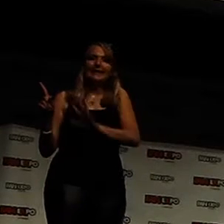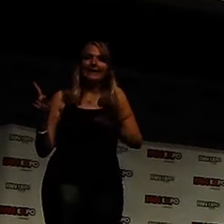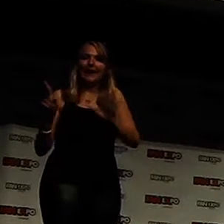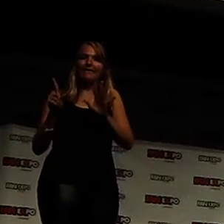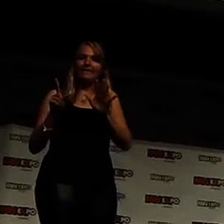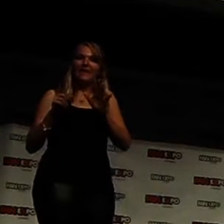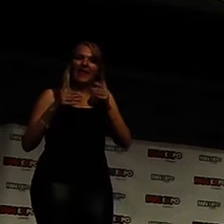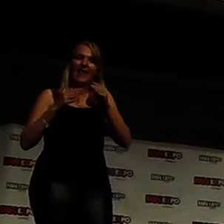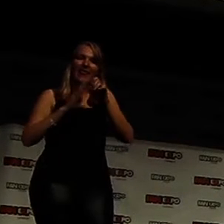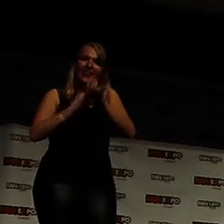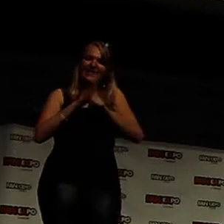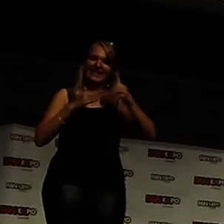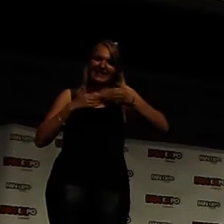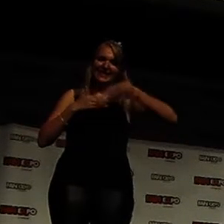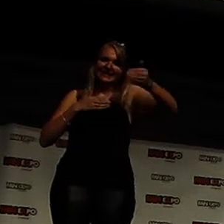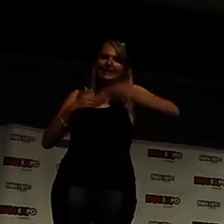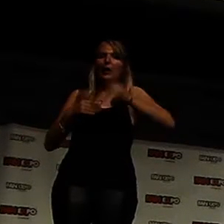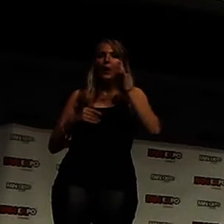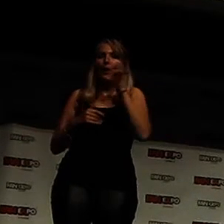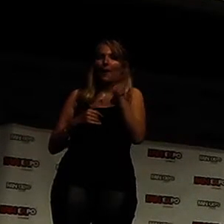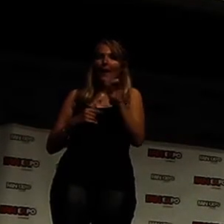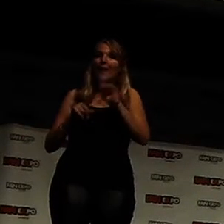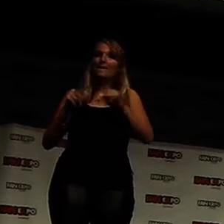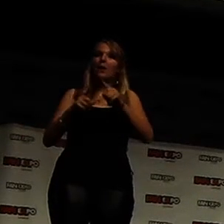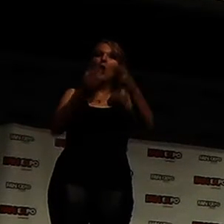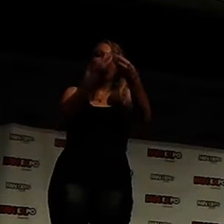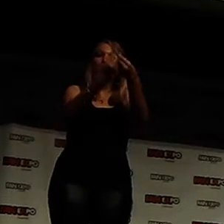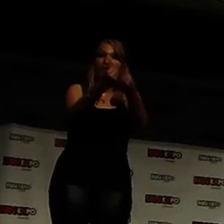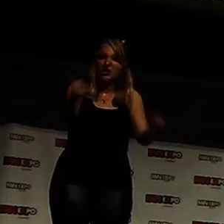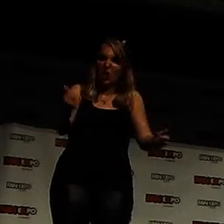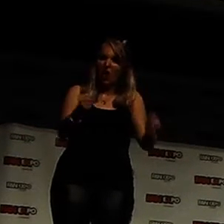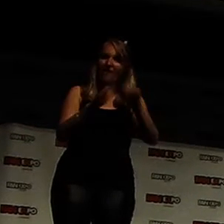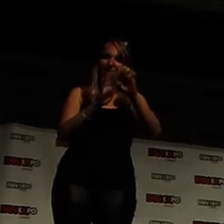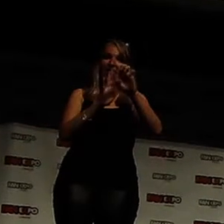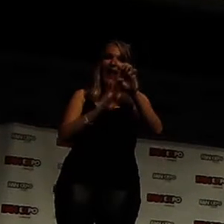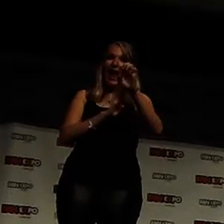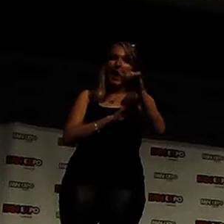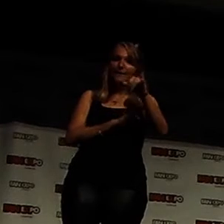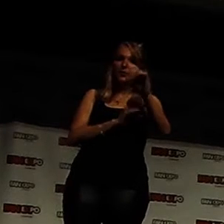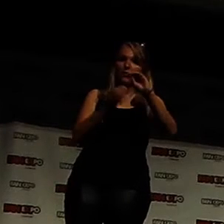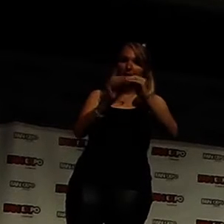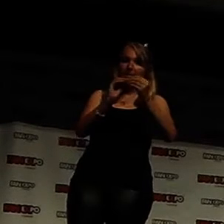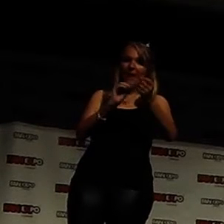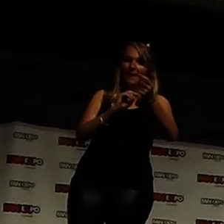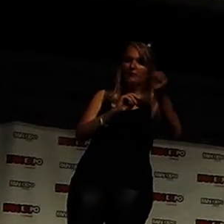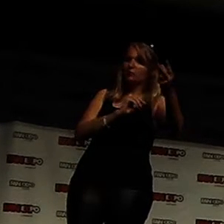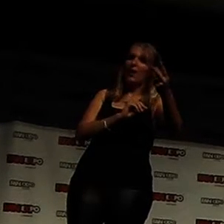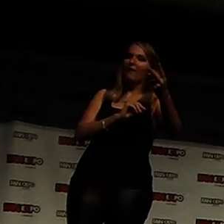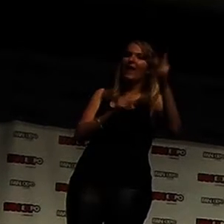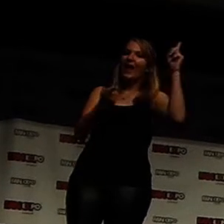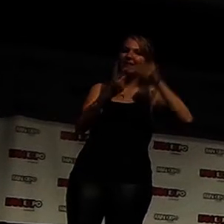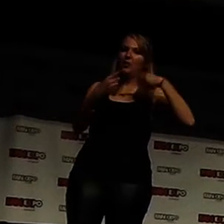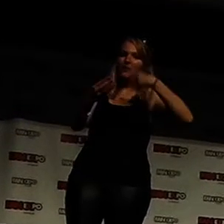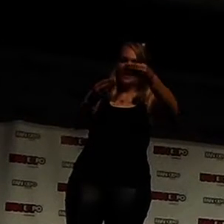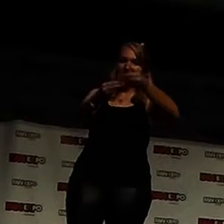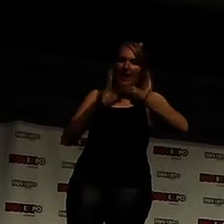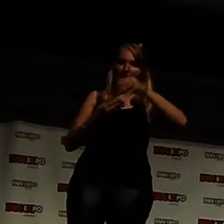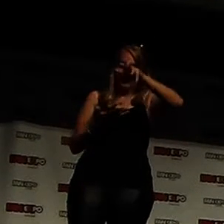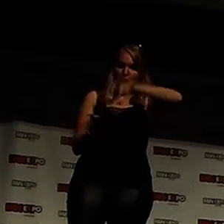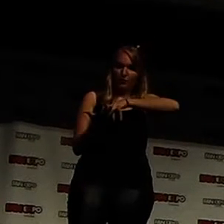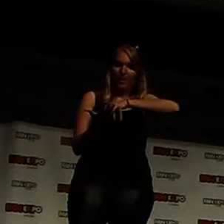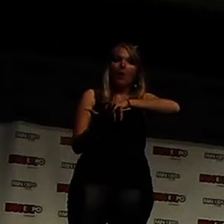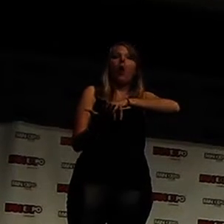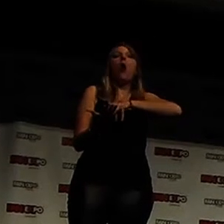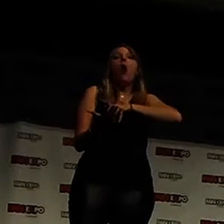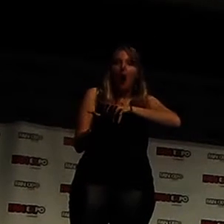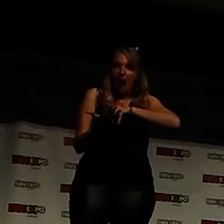the resolve, like episodes 11 and 12, until we read them on the page. Which is good, because you kind of don't need to play anything, you just need to